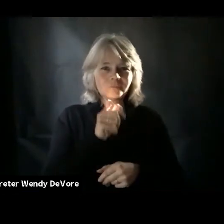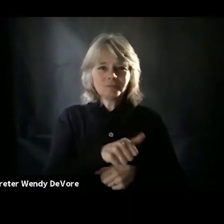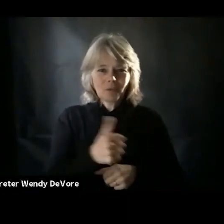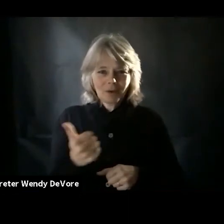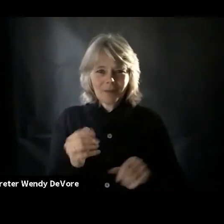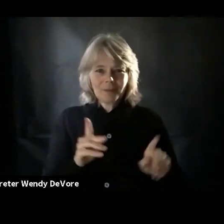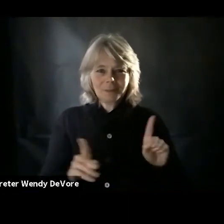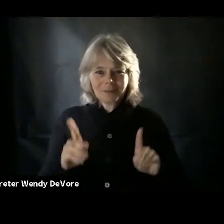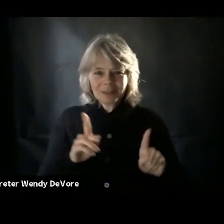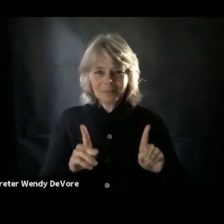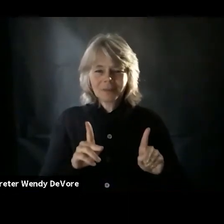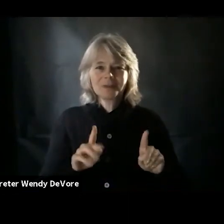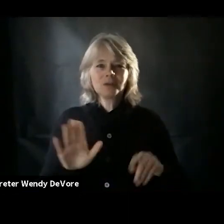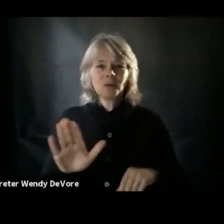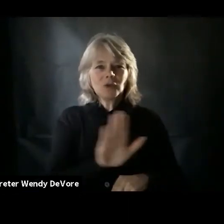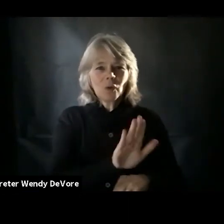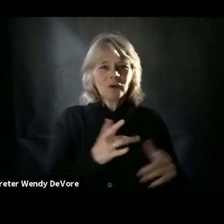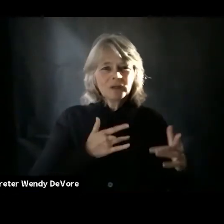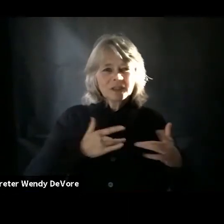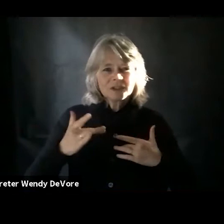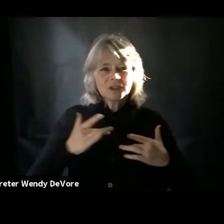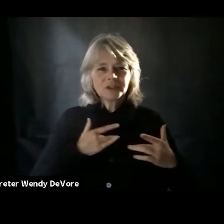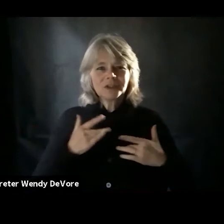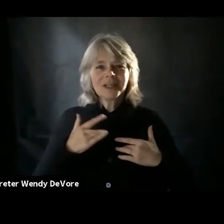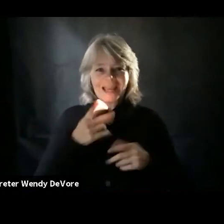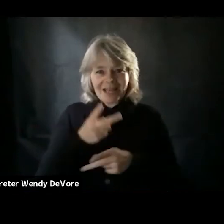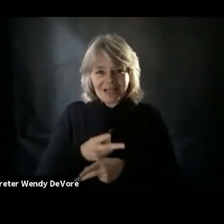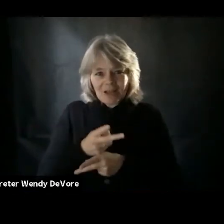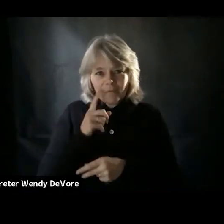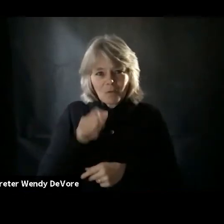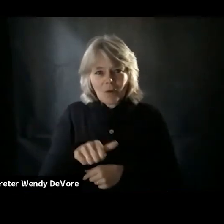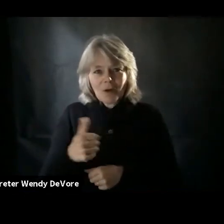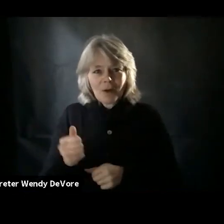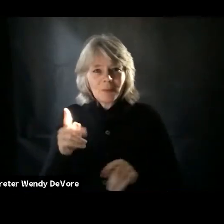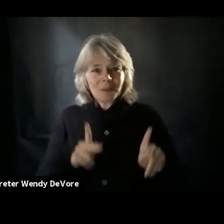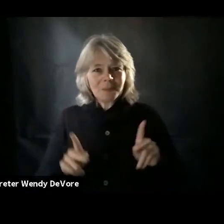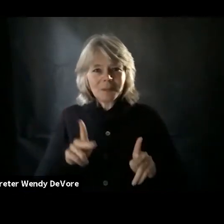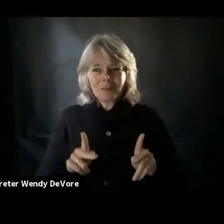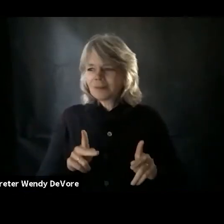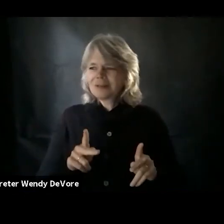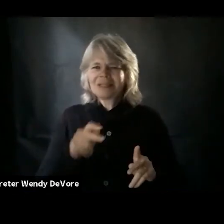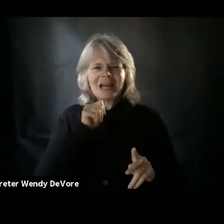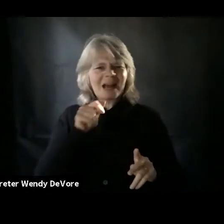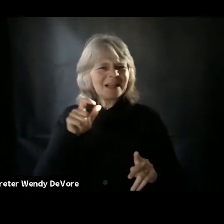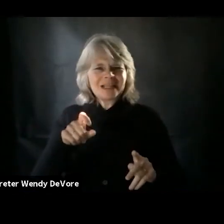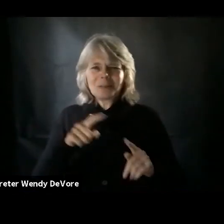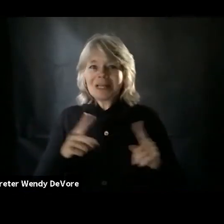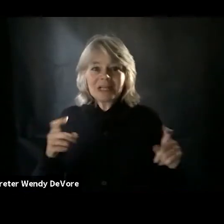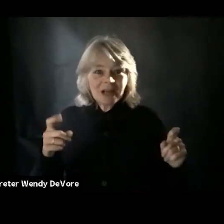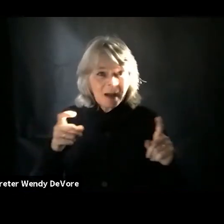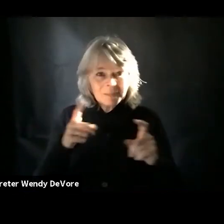Your care and concern don't have to be a big flashy show. Doesn't have to be a